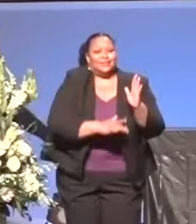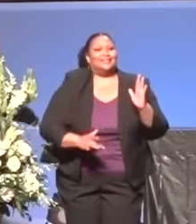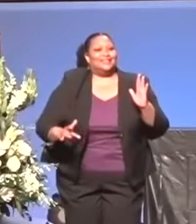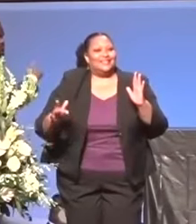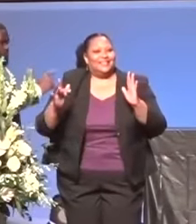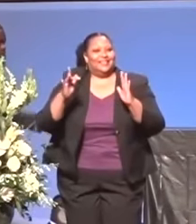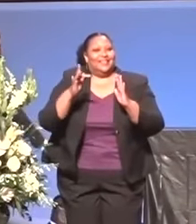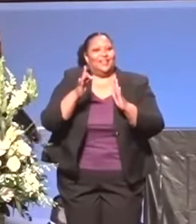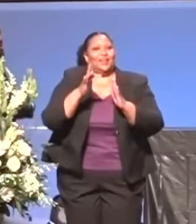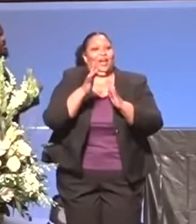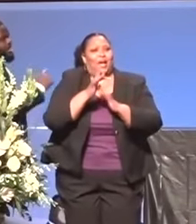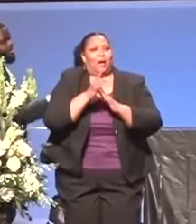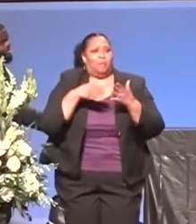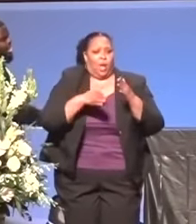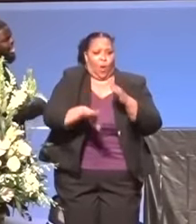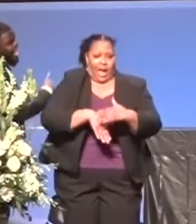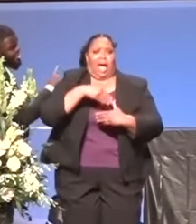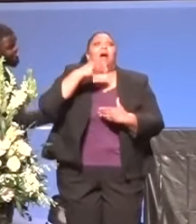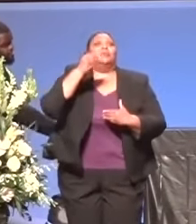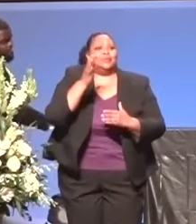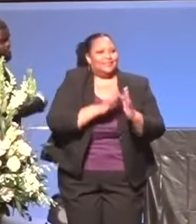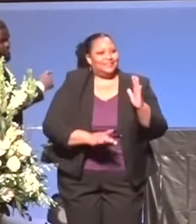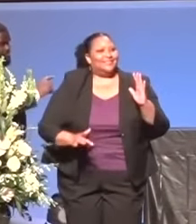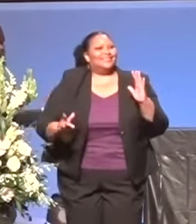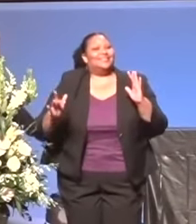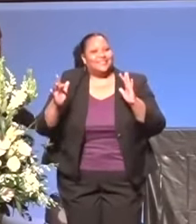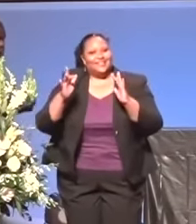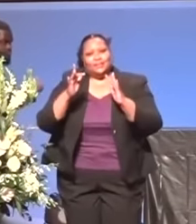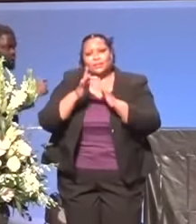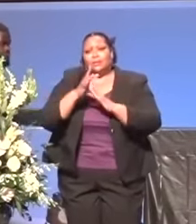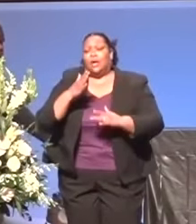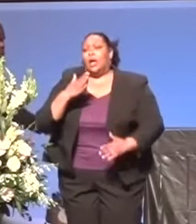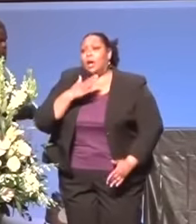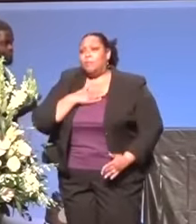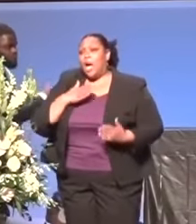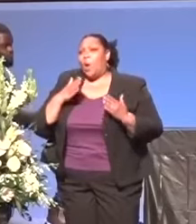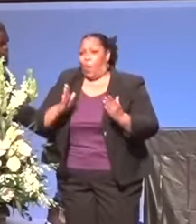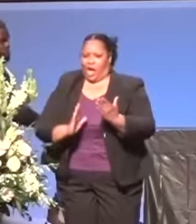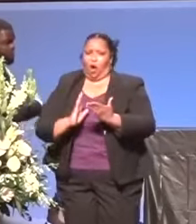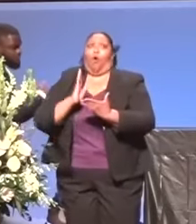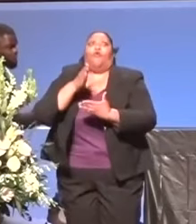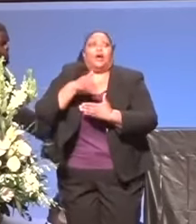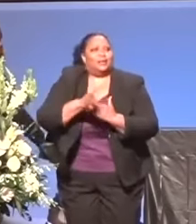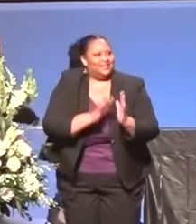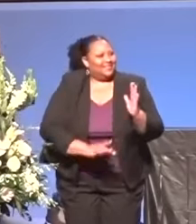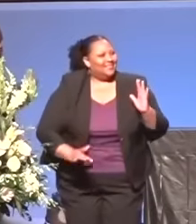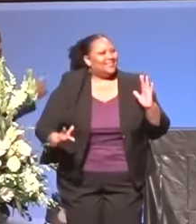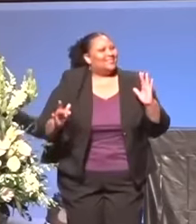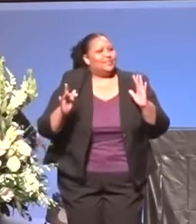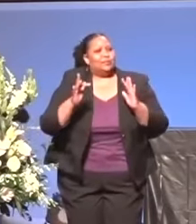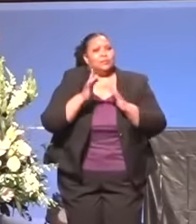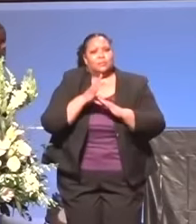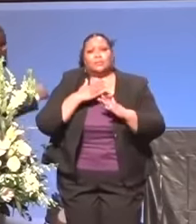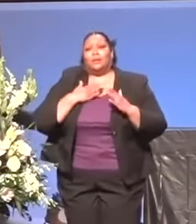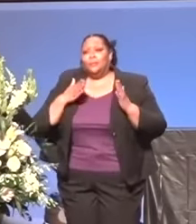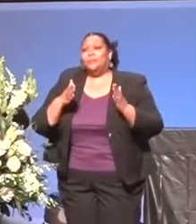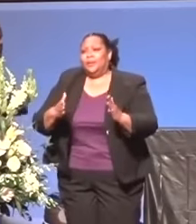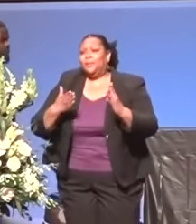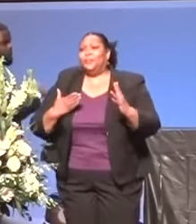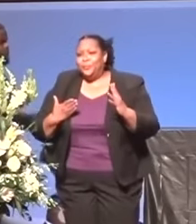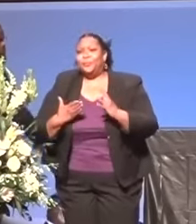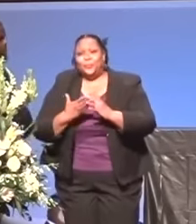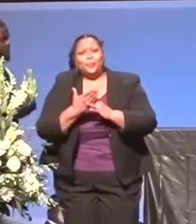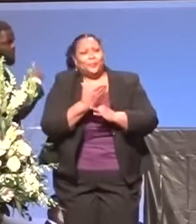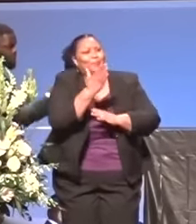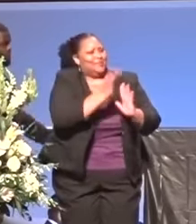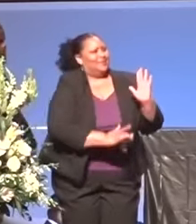Jesus. My way out. Jesus. My way over. Jesus. My